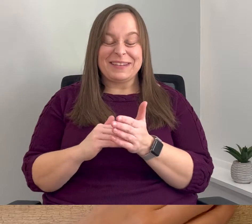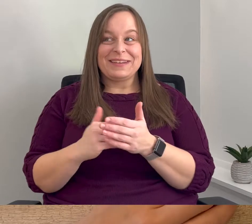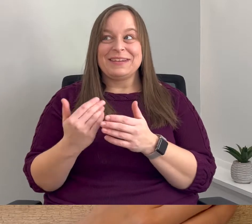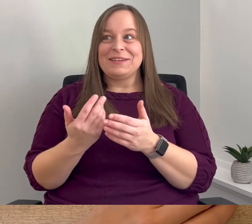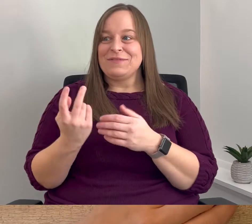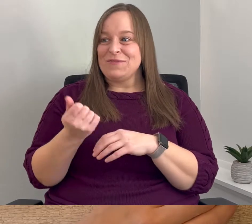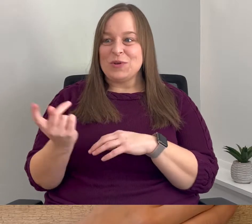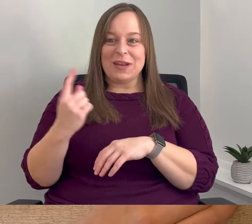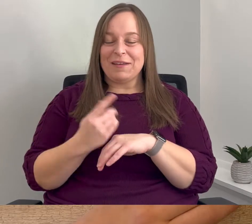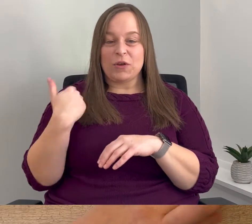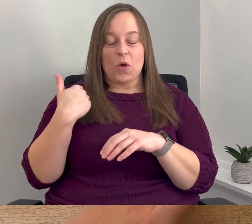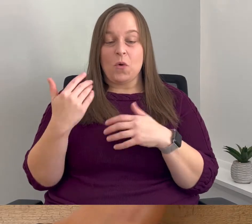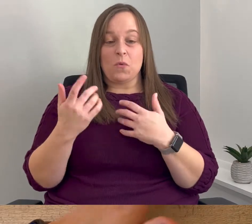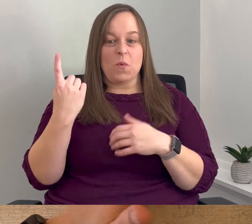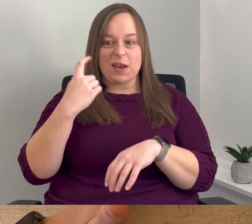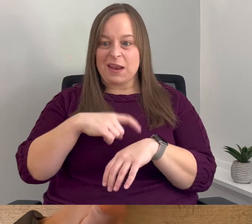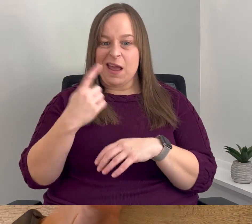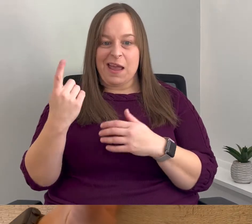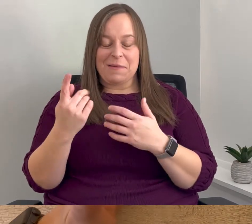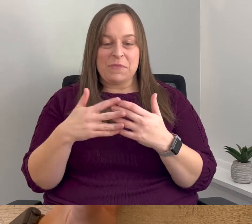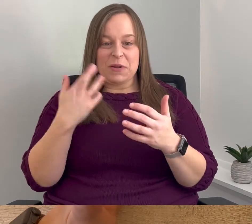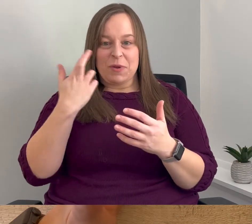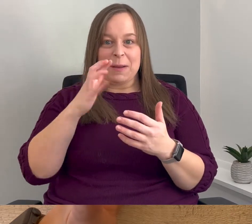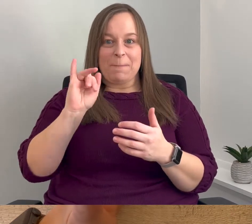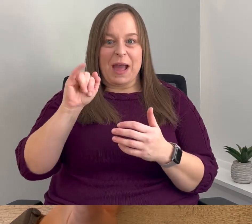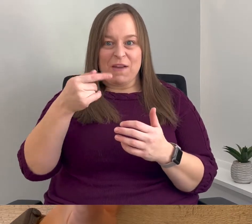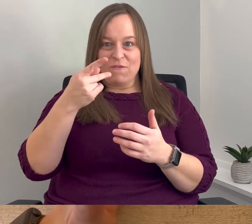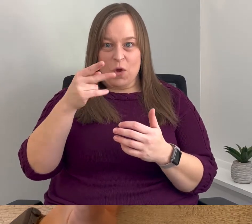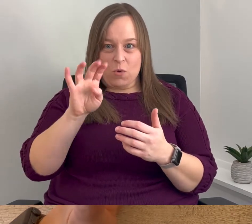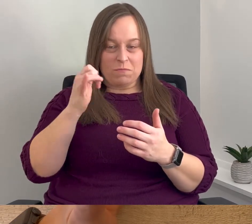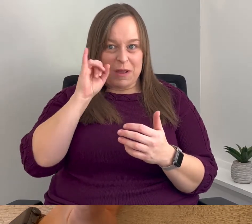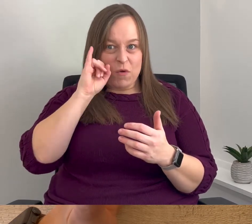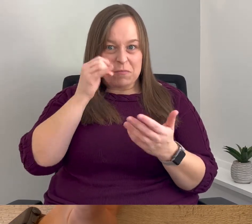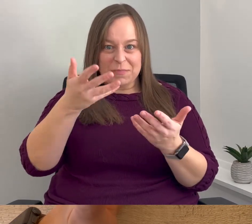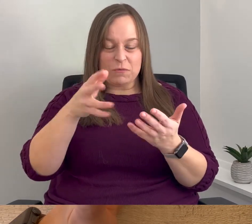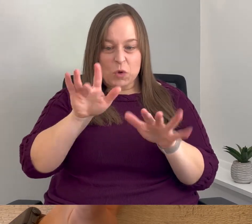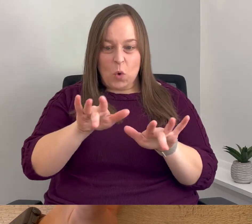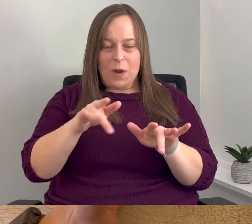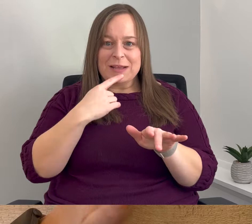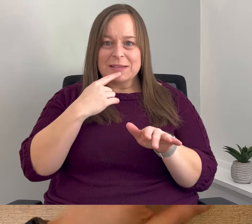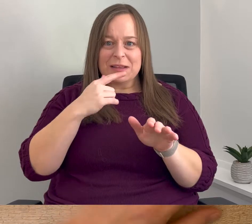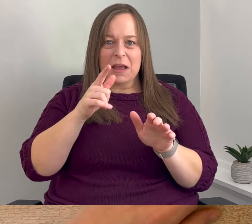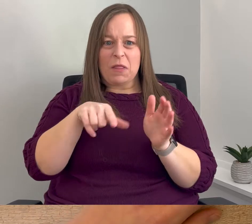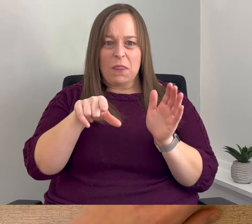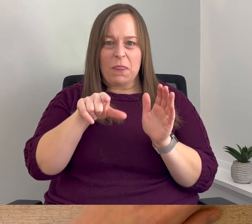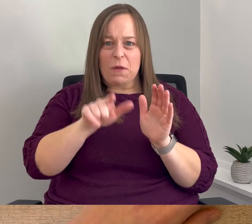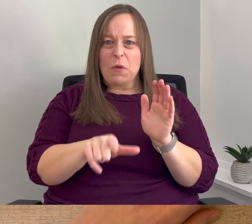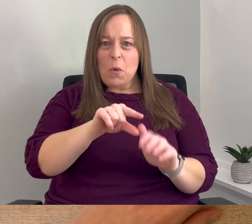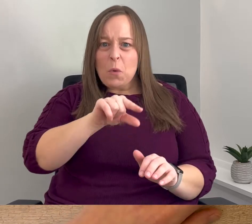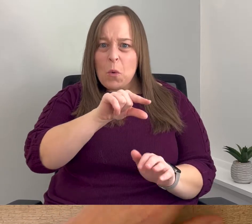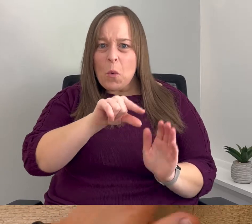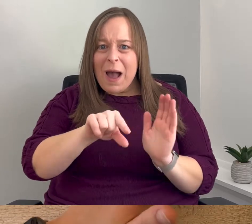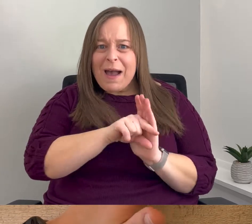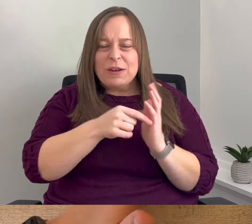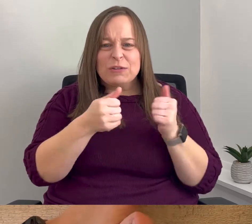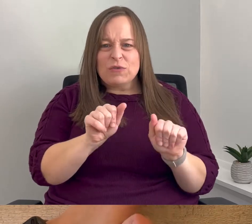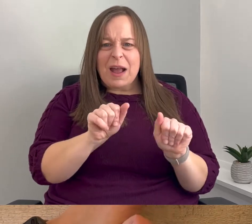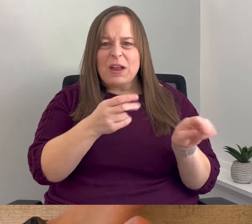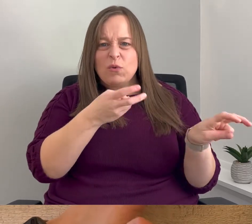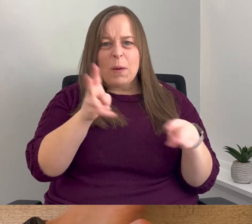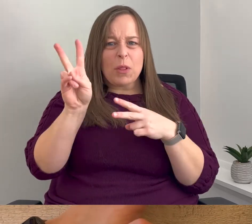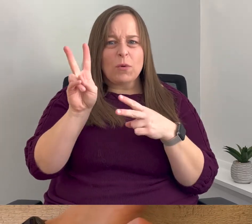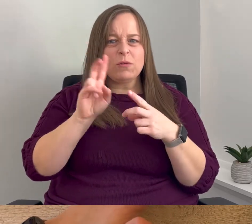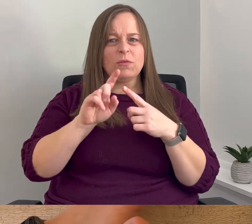it a few days ago. One time, for whatever reason, my iPhone that I was recording off of said there was a low